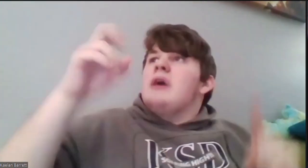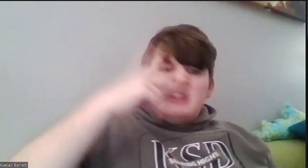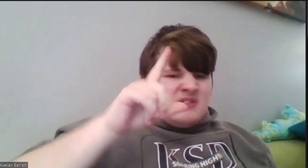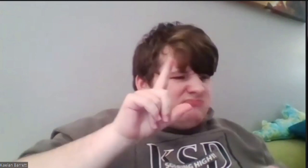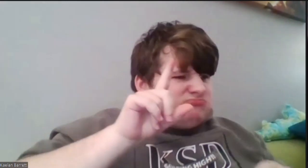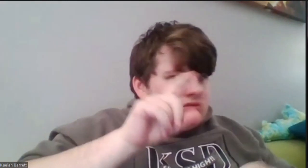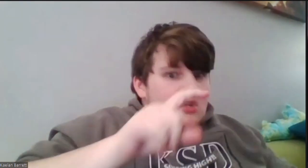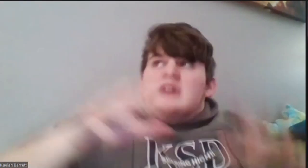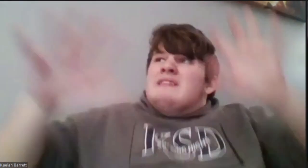It can't be.